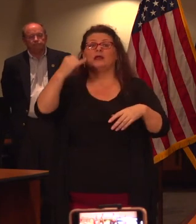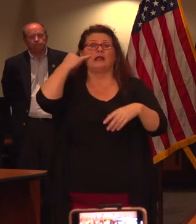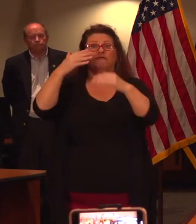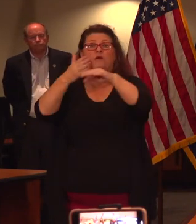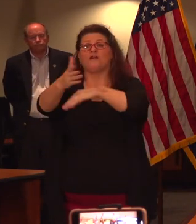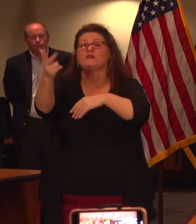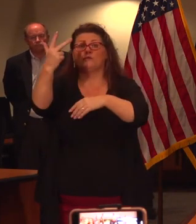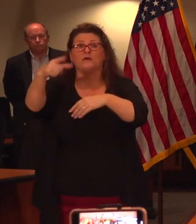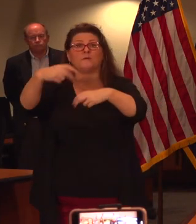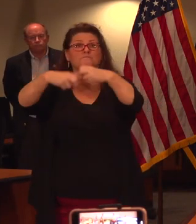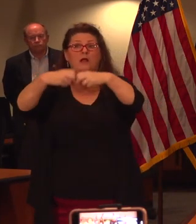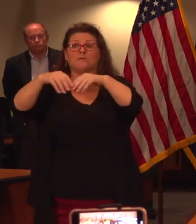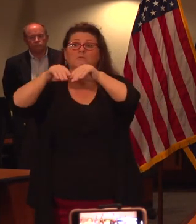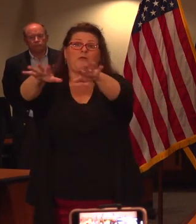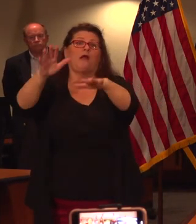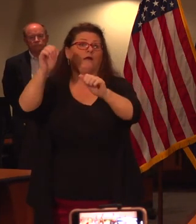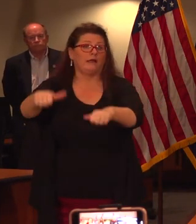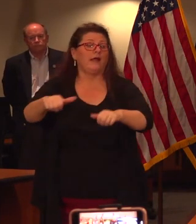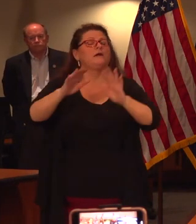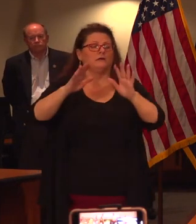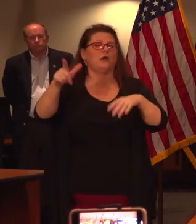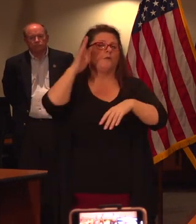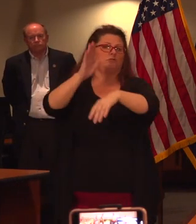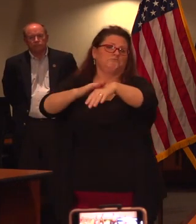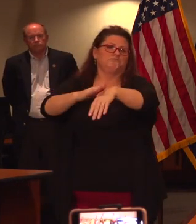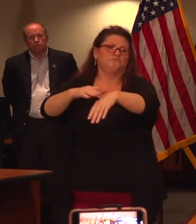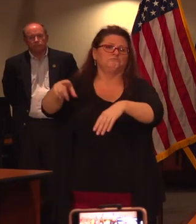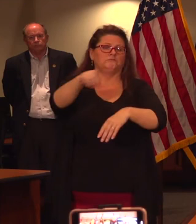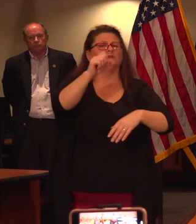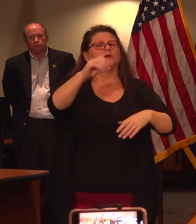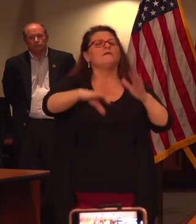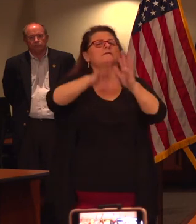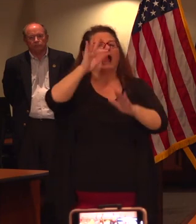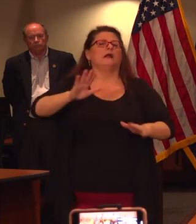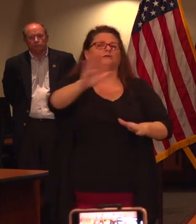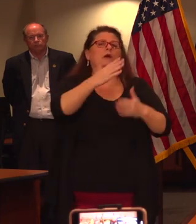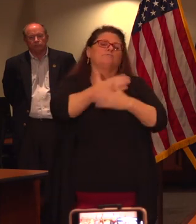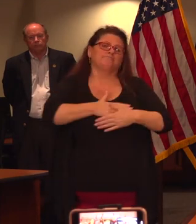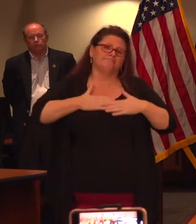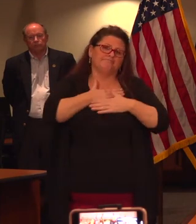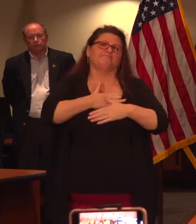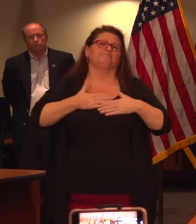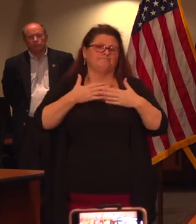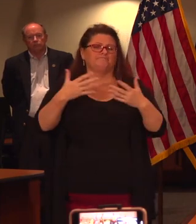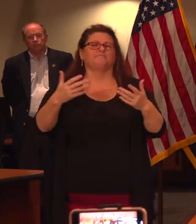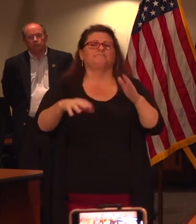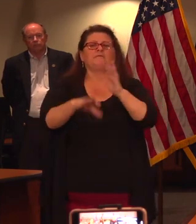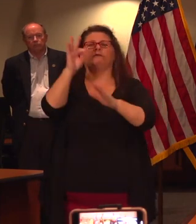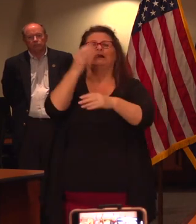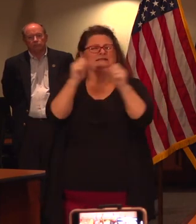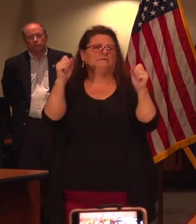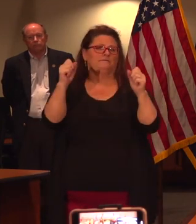the health. But we are encouraging people to find recreation, encouraging people to go outside.